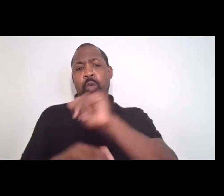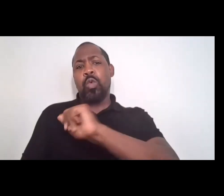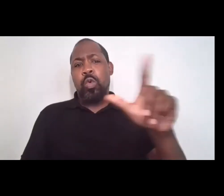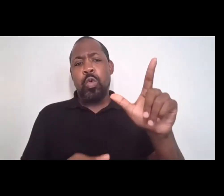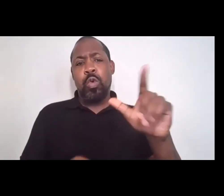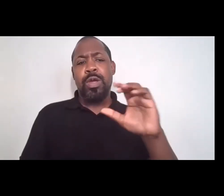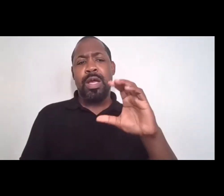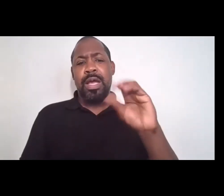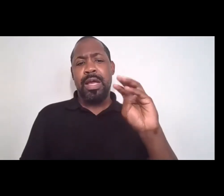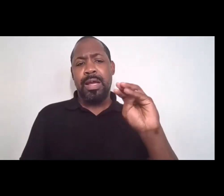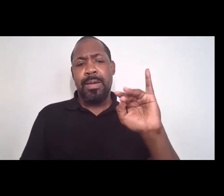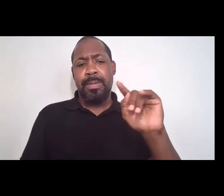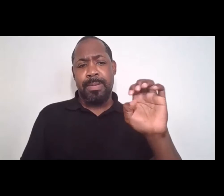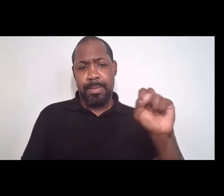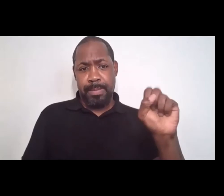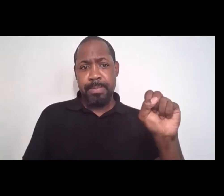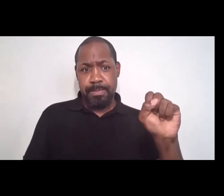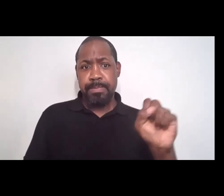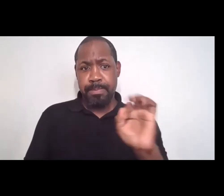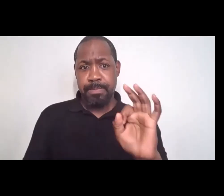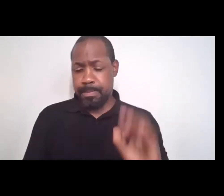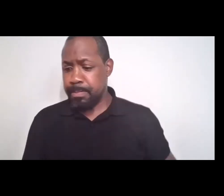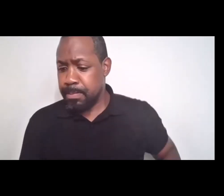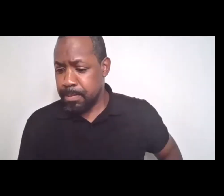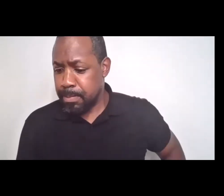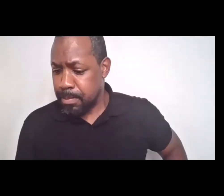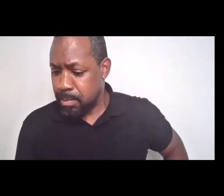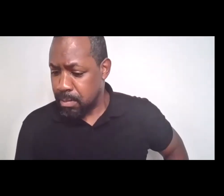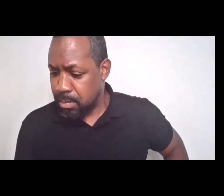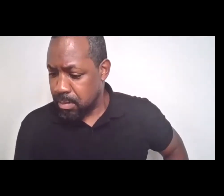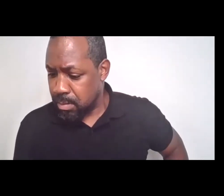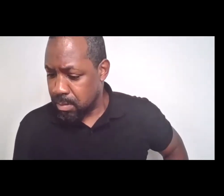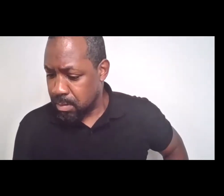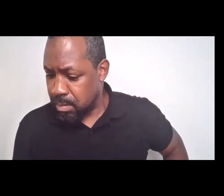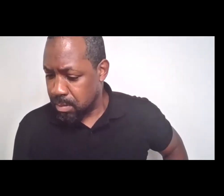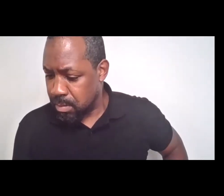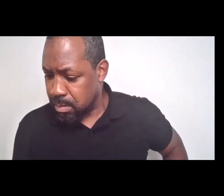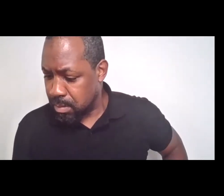individual, so everyone in those particular individuals for the committees as well.